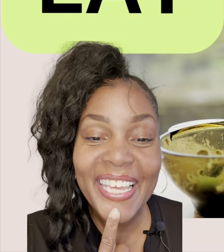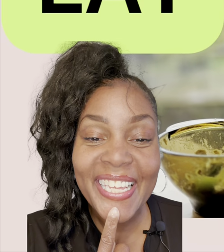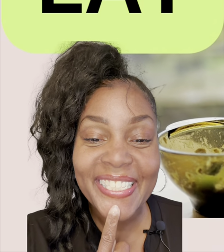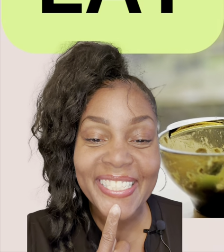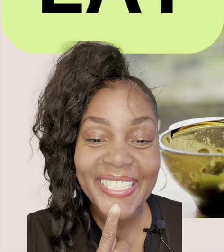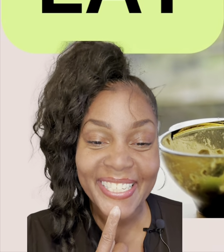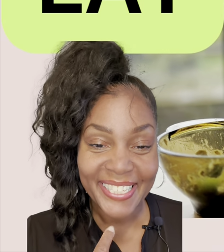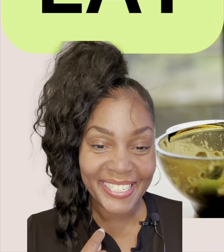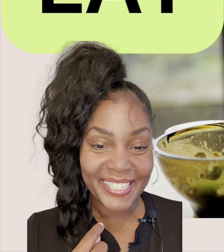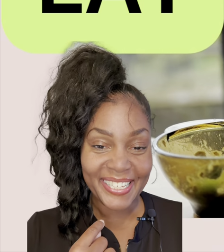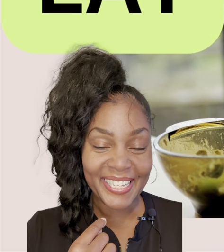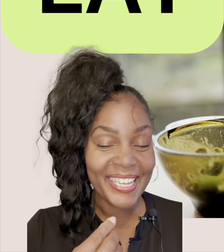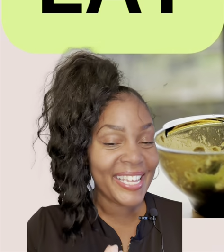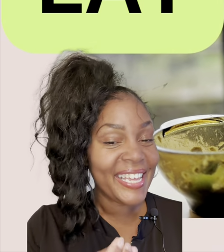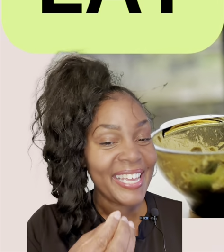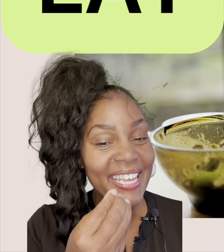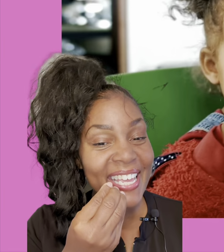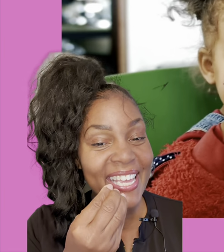eat,